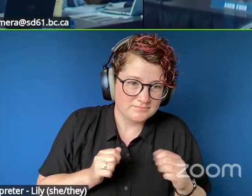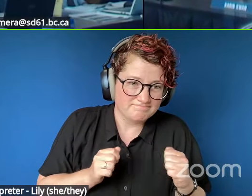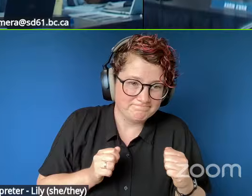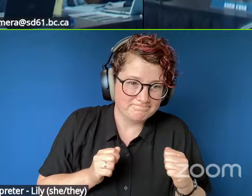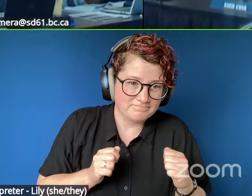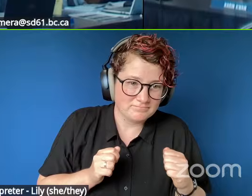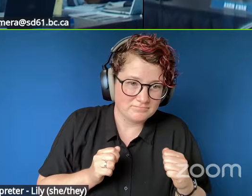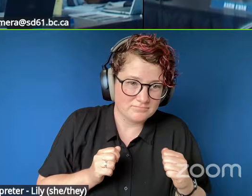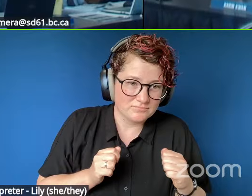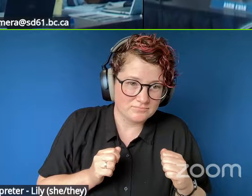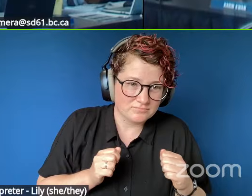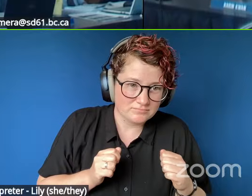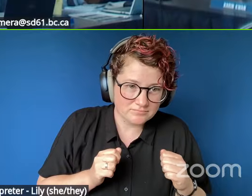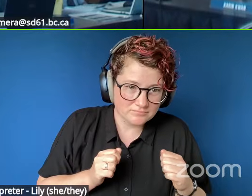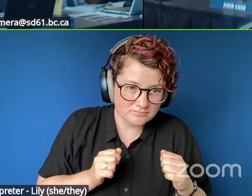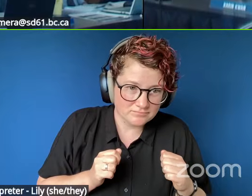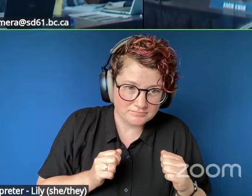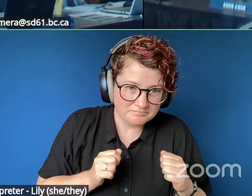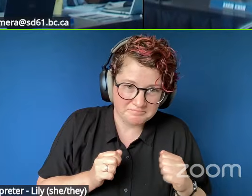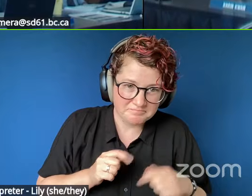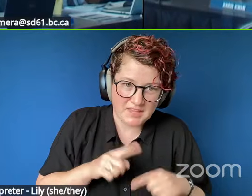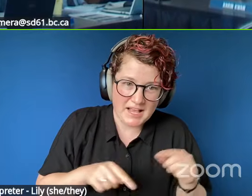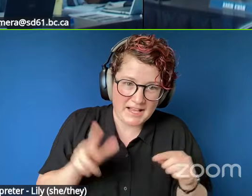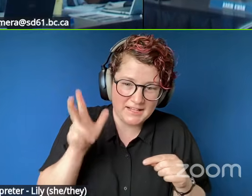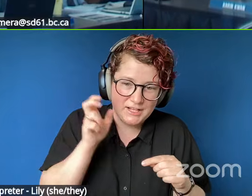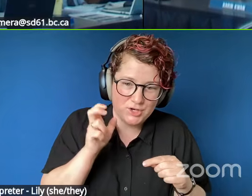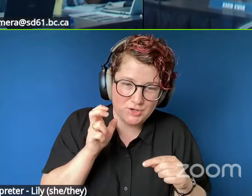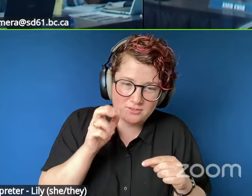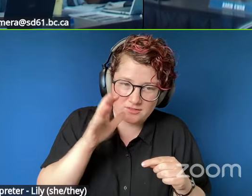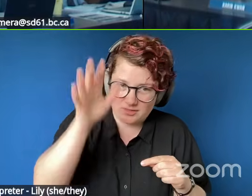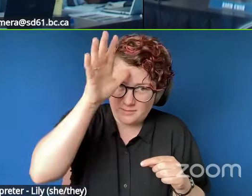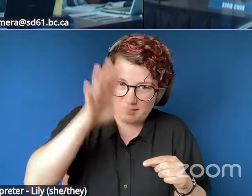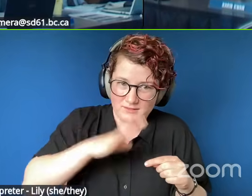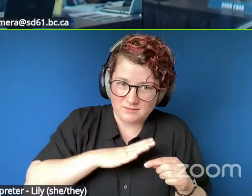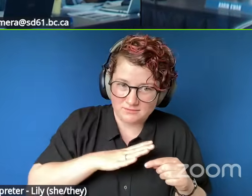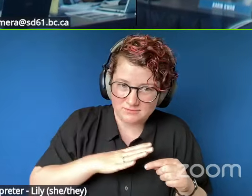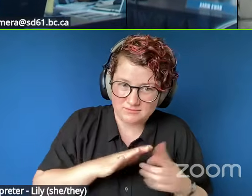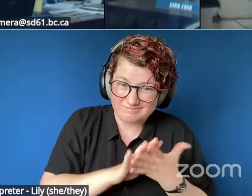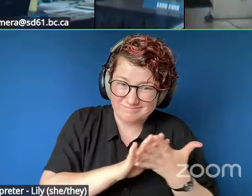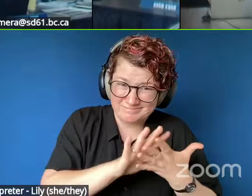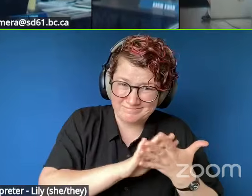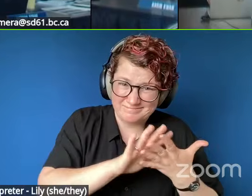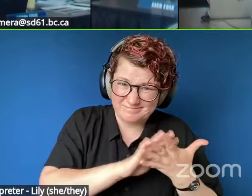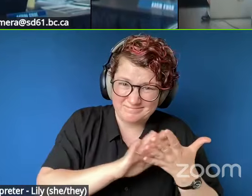sheet sound setting. With the live sheet on.